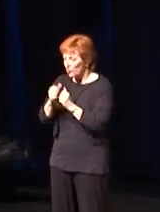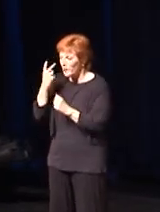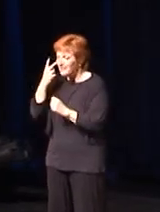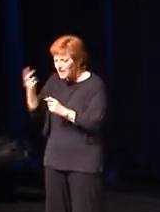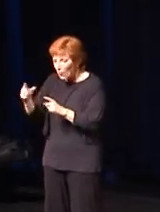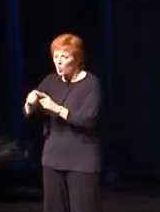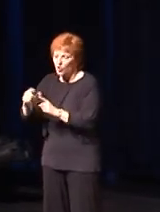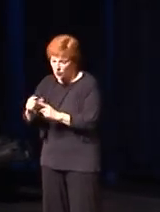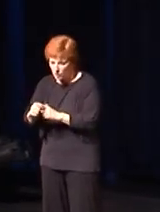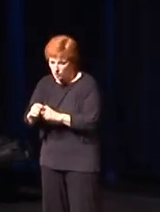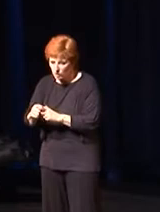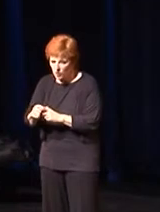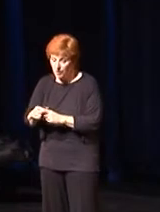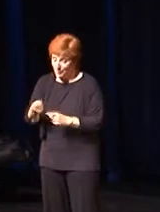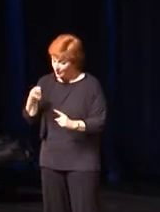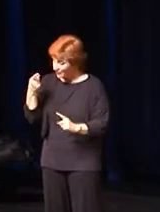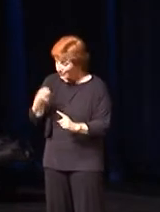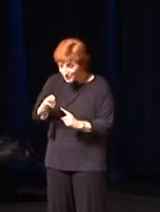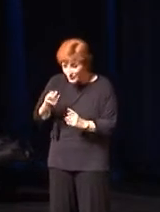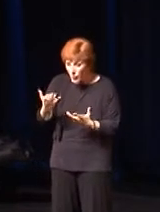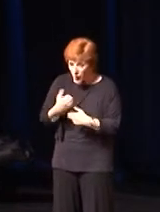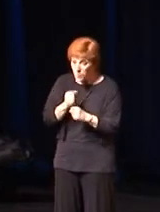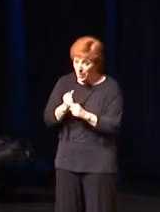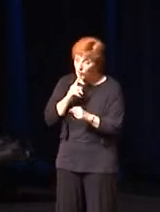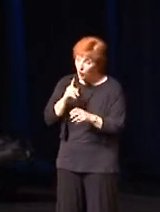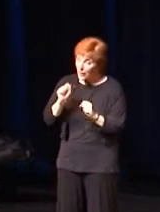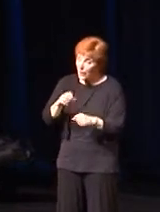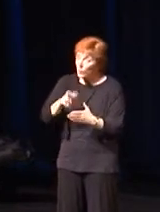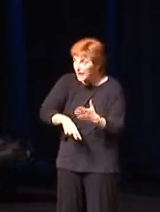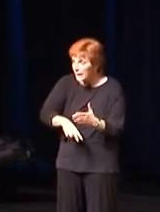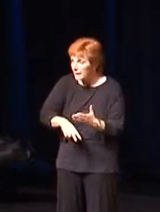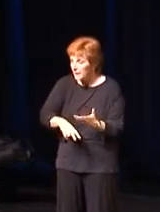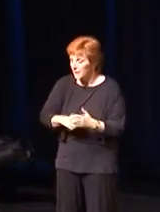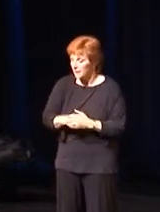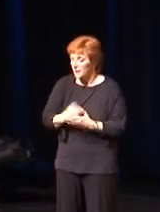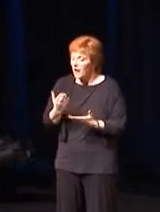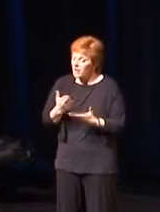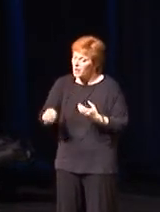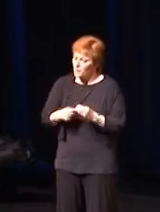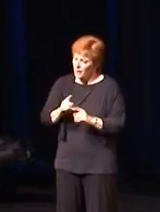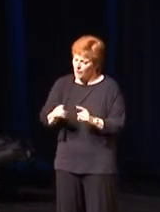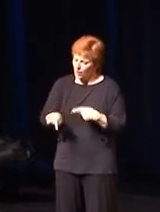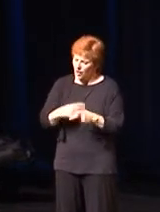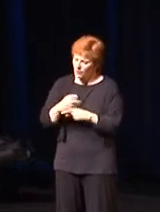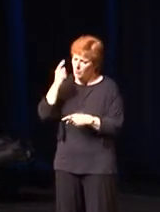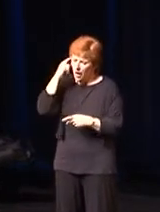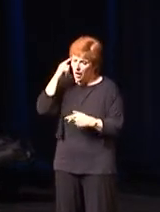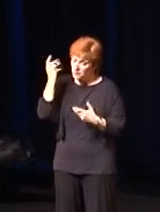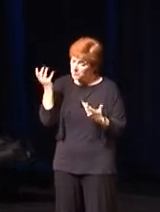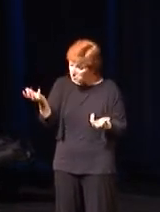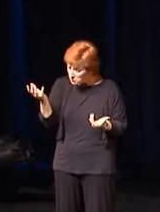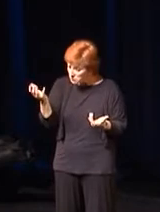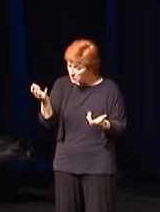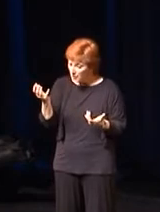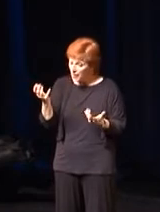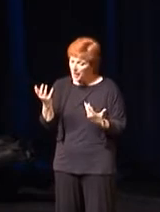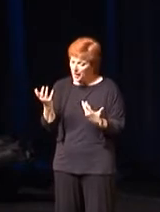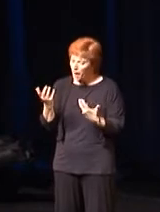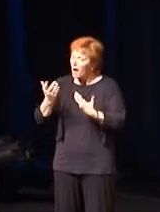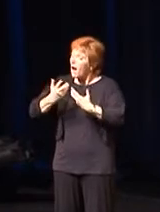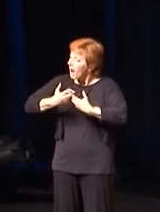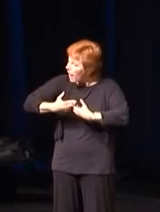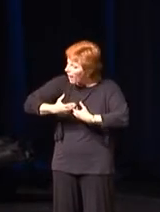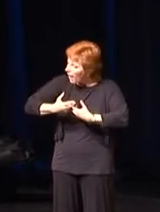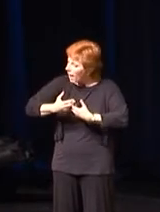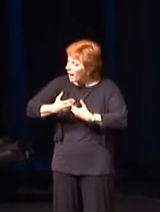words. You know, the bottom line is we want to make sure we get them reading. Now, the thing about the different kinds of minds is that they complement each